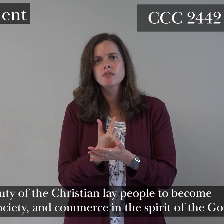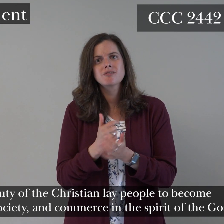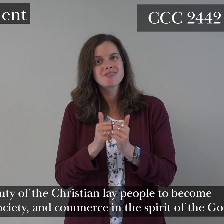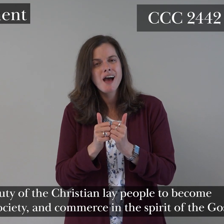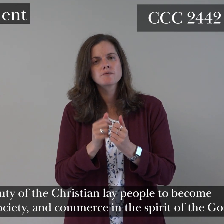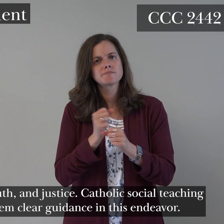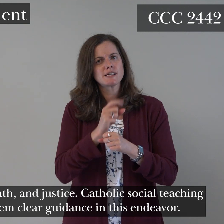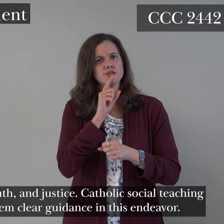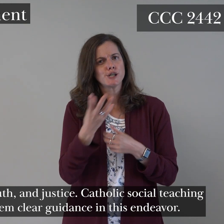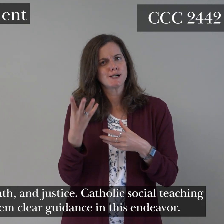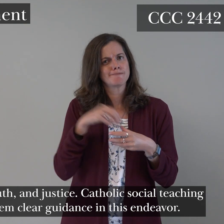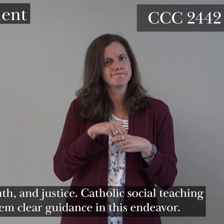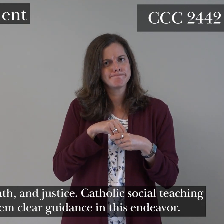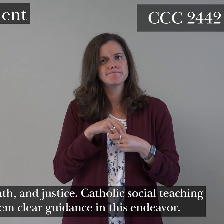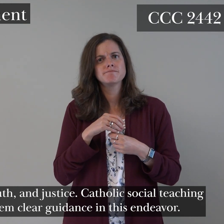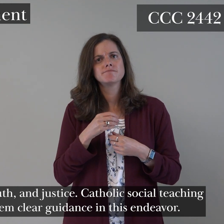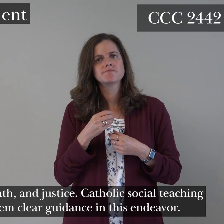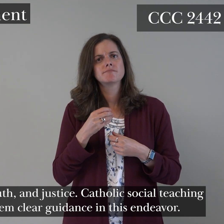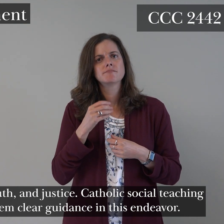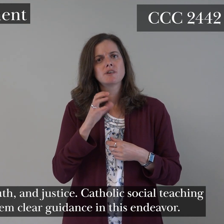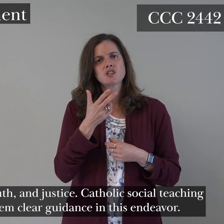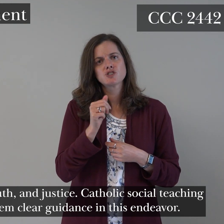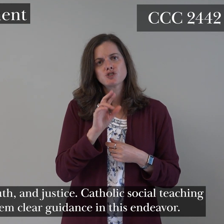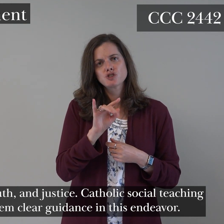In charity truth and justice